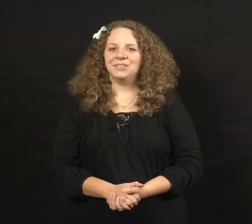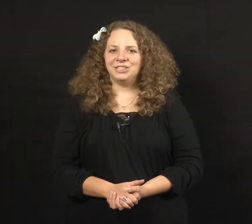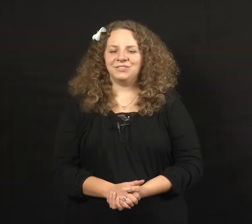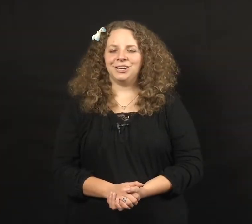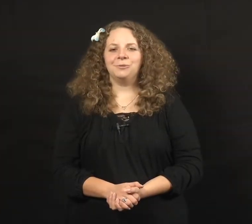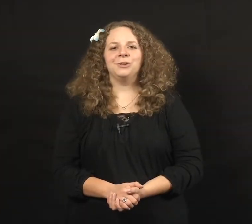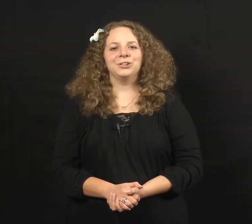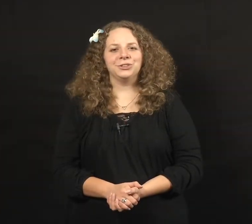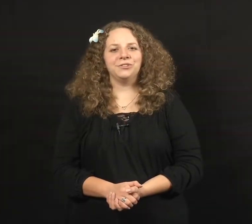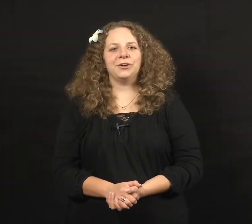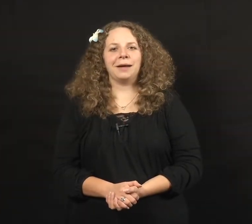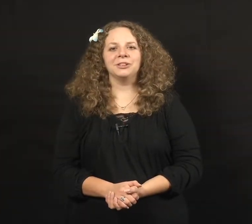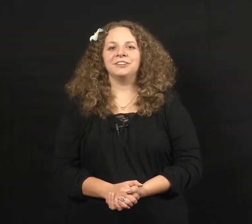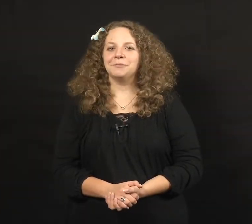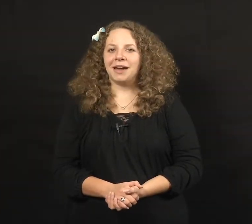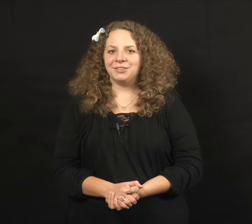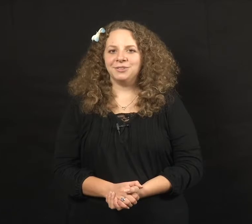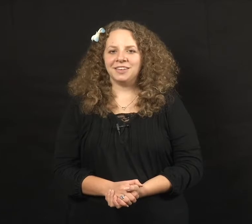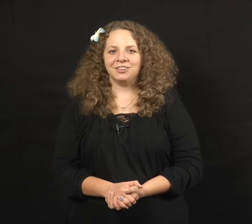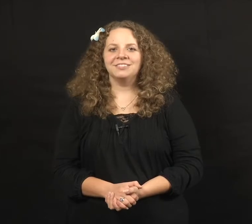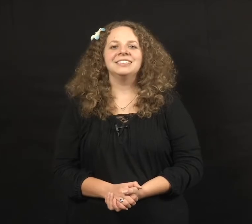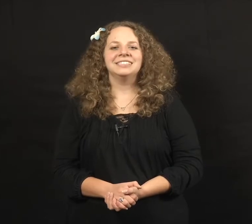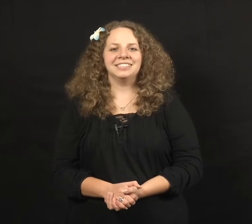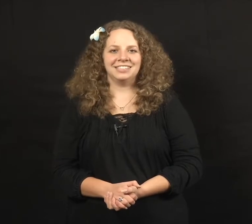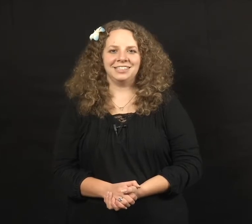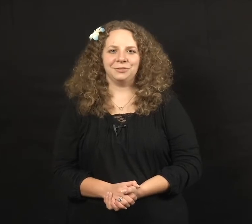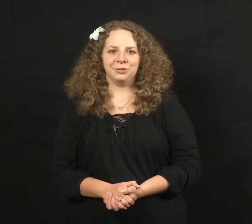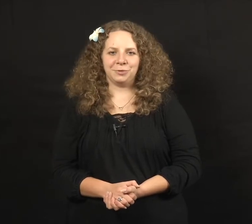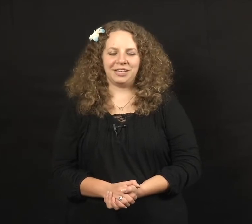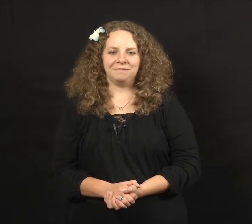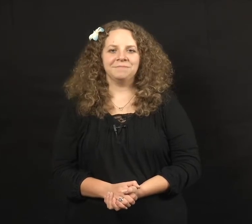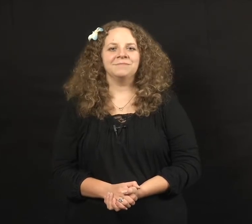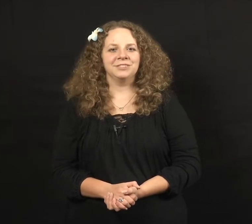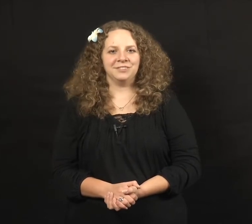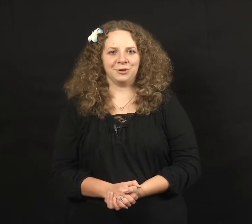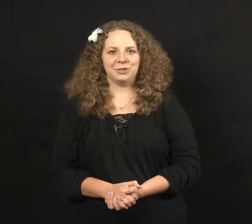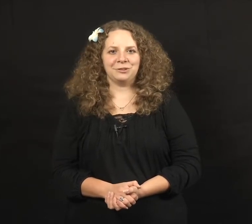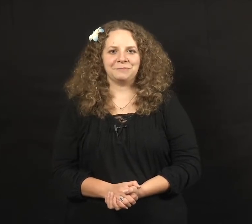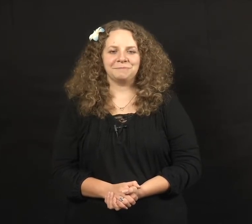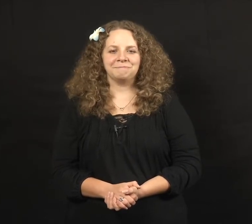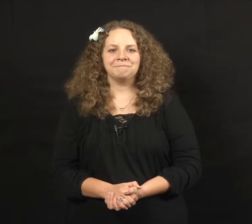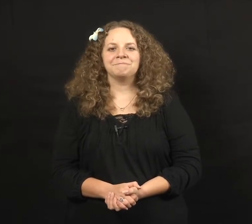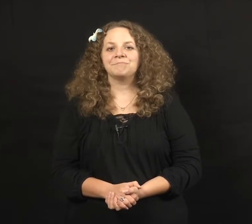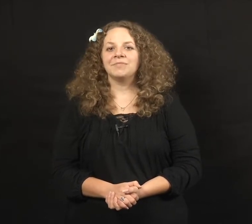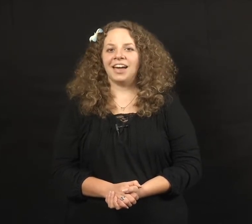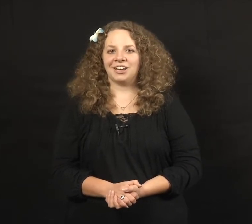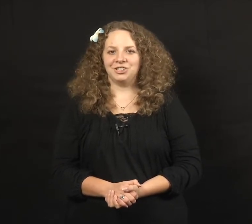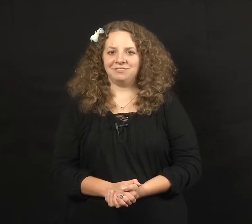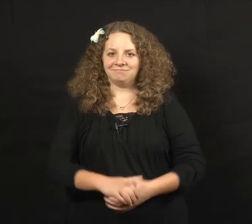In this video, we'll learn the vocabulary from Matthew 7:16 through 20. Devotion. Action.